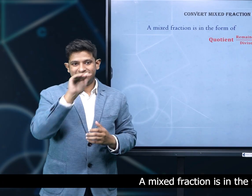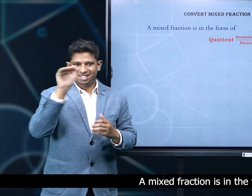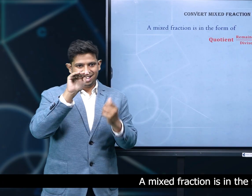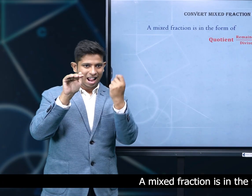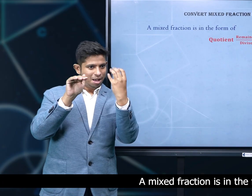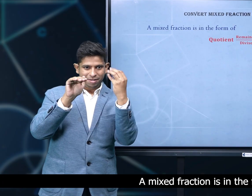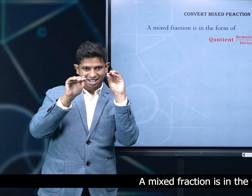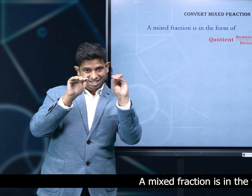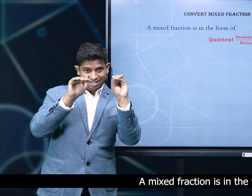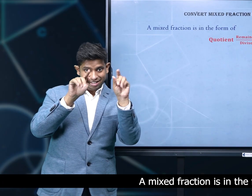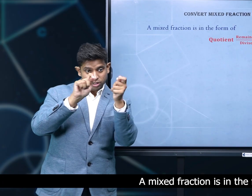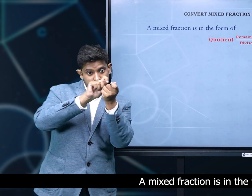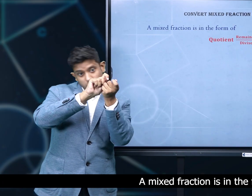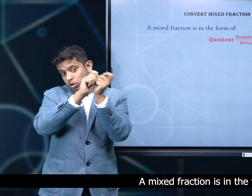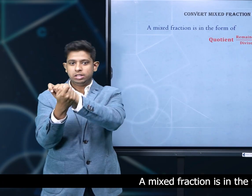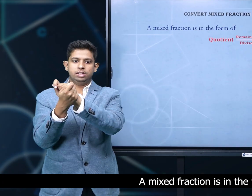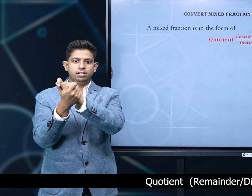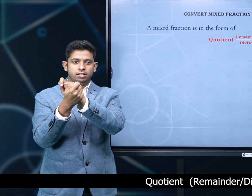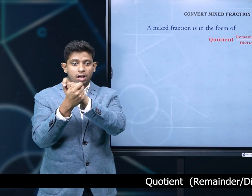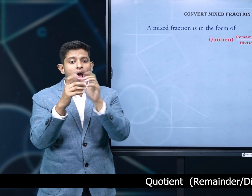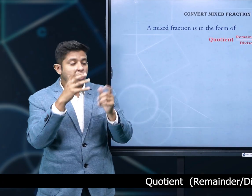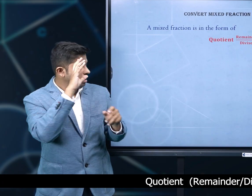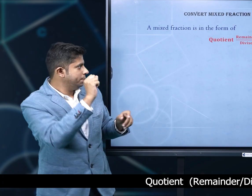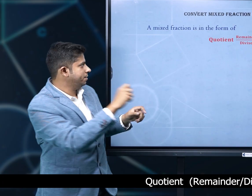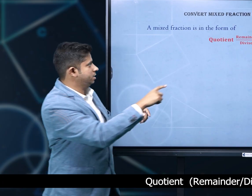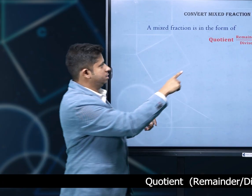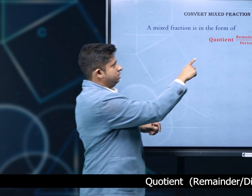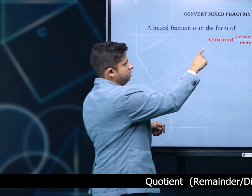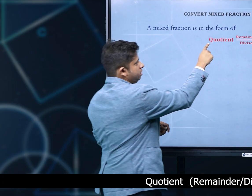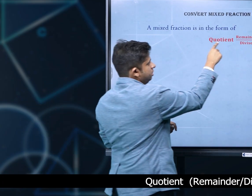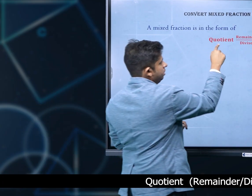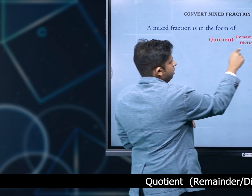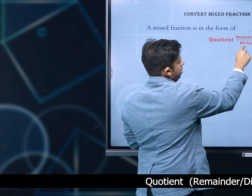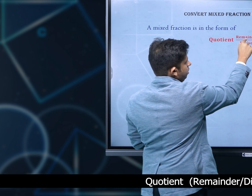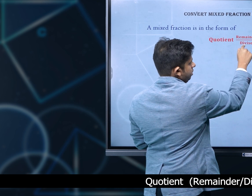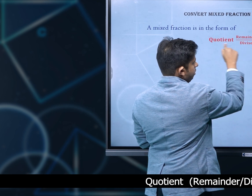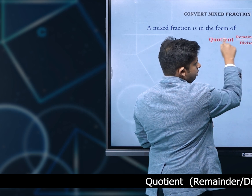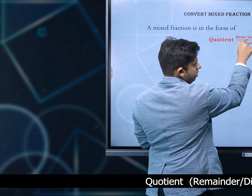A mixed fraction is in the form of quotient into remainder by divisor.